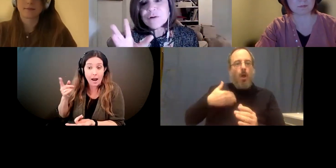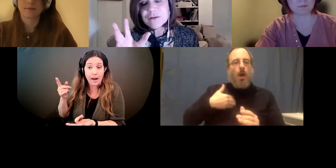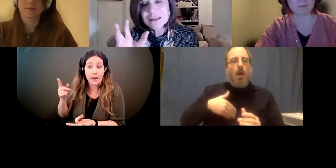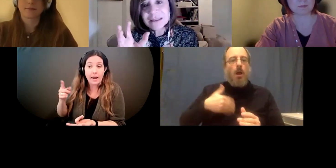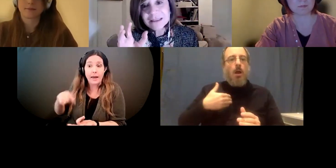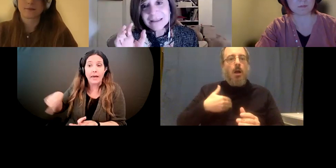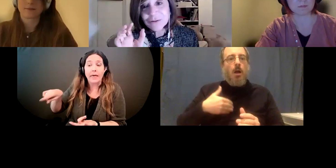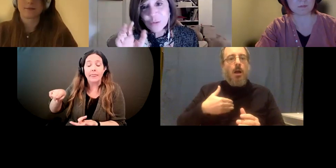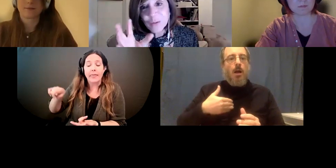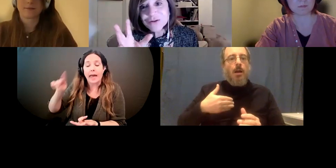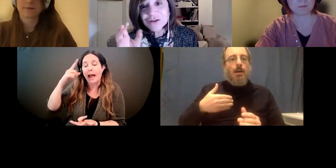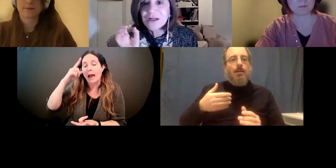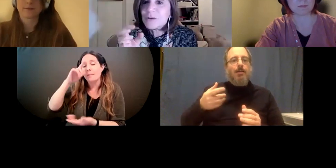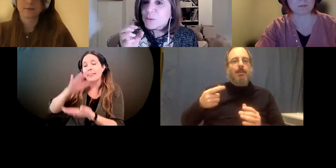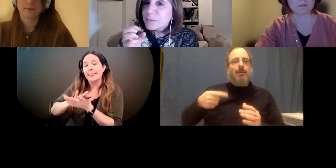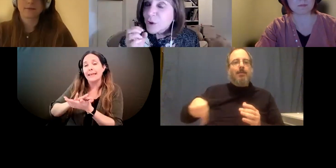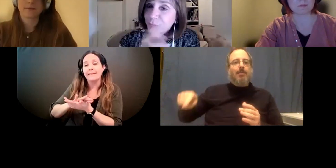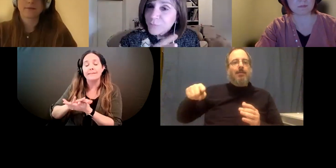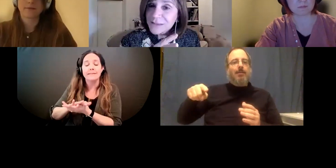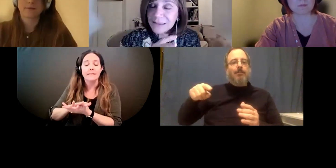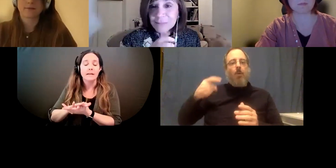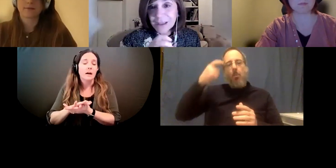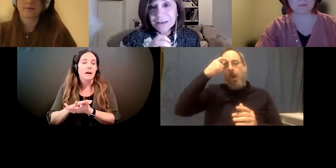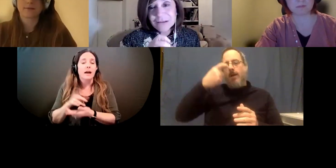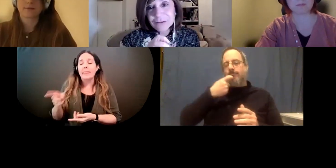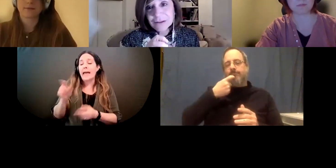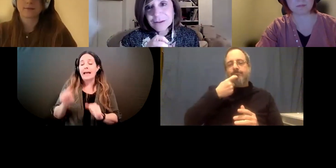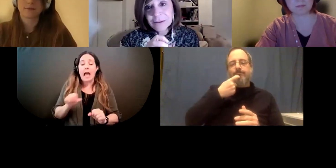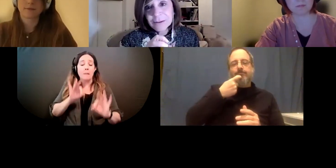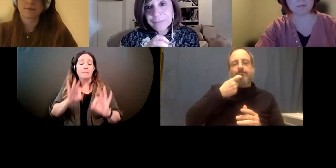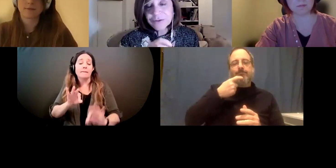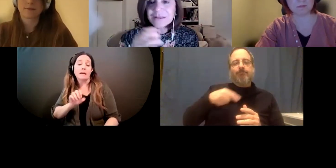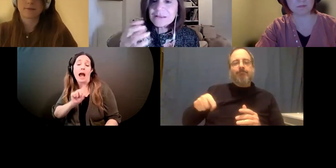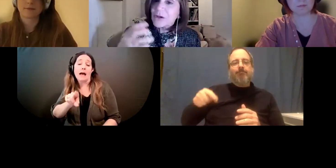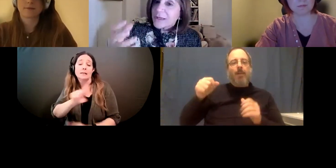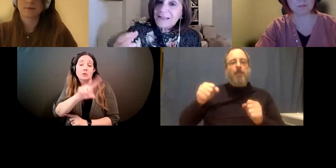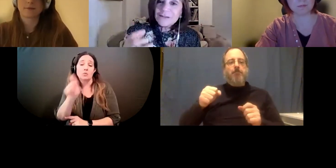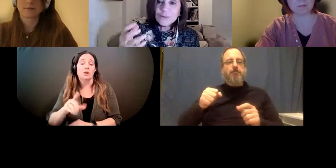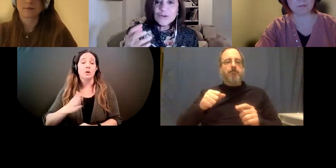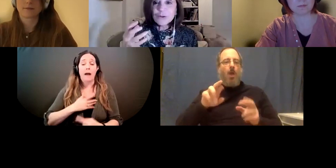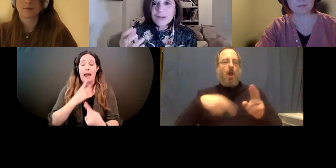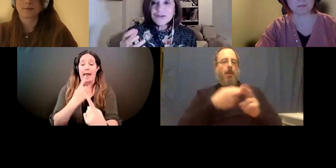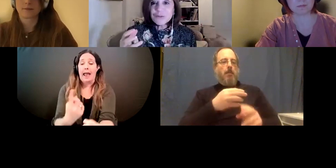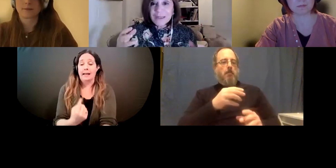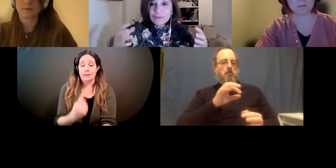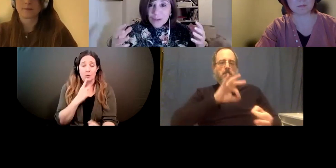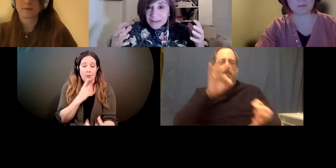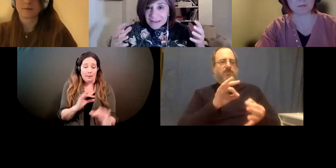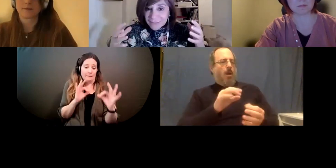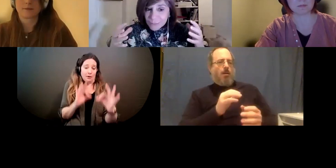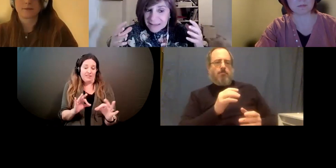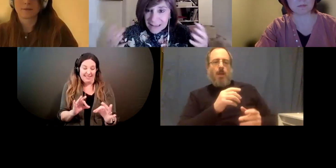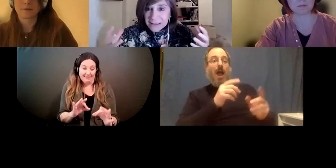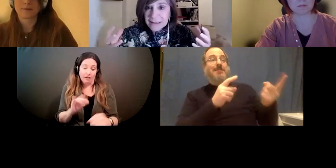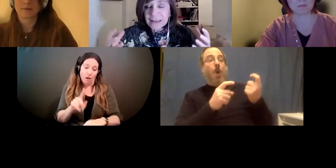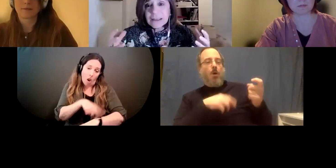be perfect in their question and I will be perfect in my answer. So this is a long answer to a short question, but I'm trying to